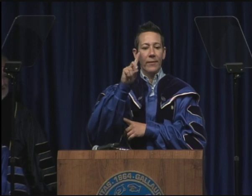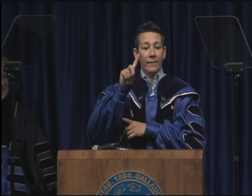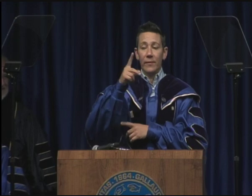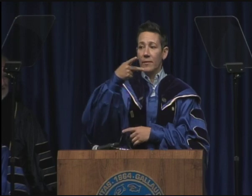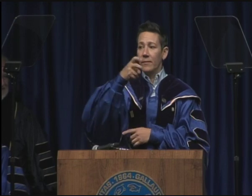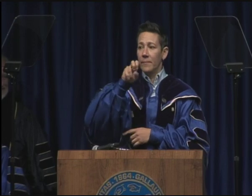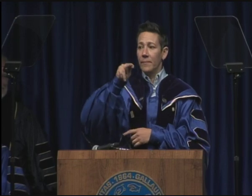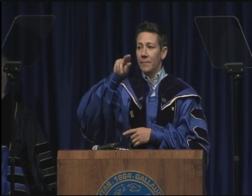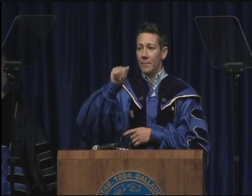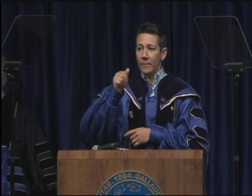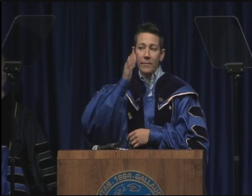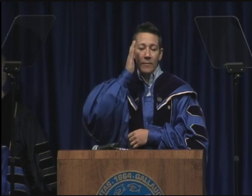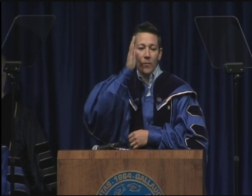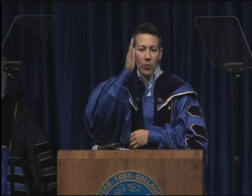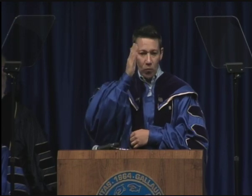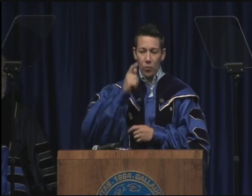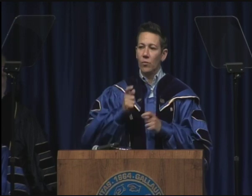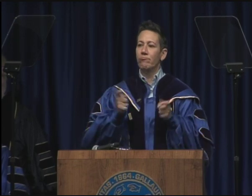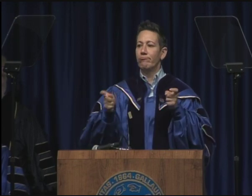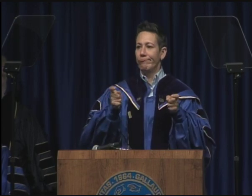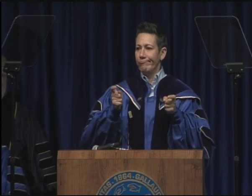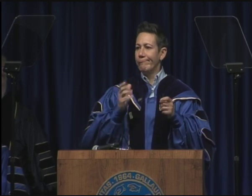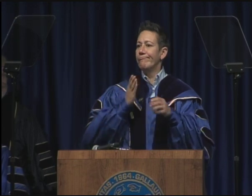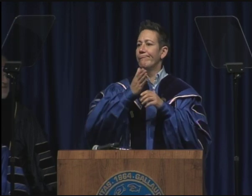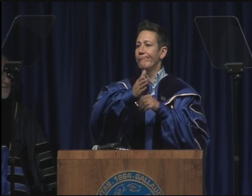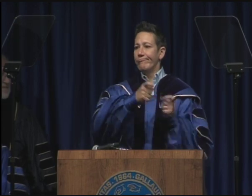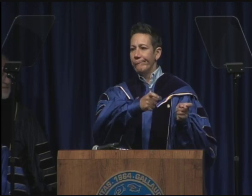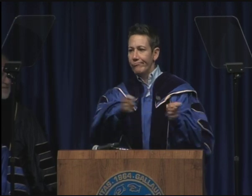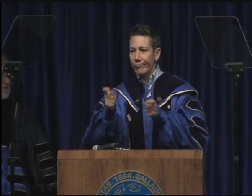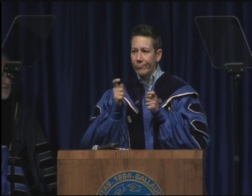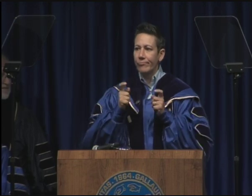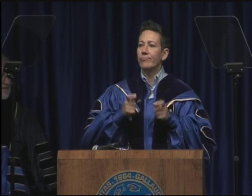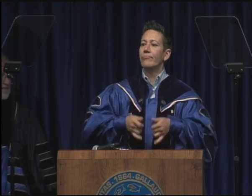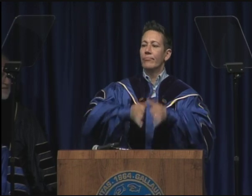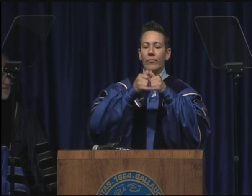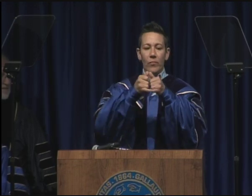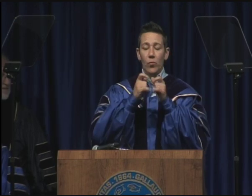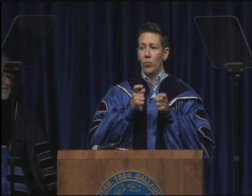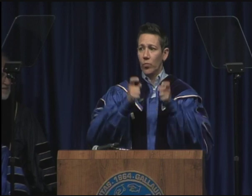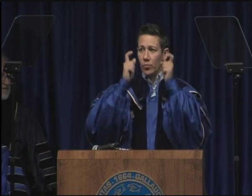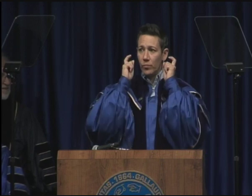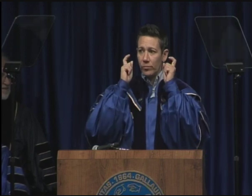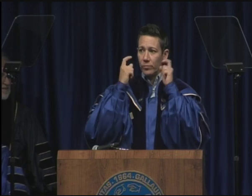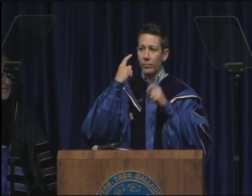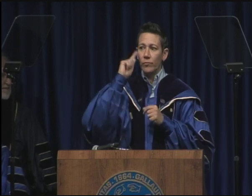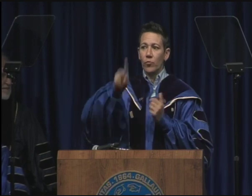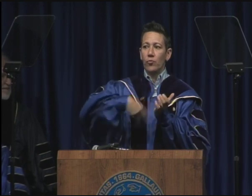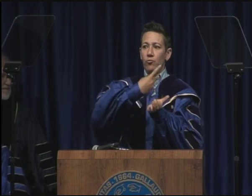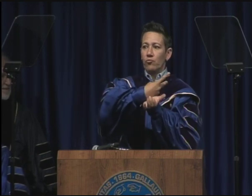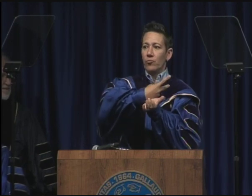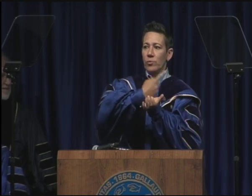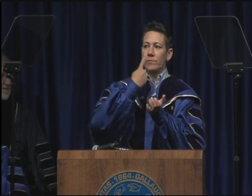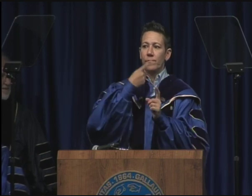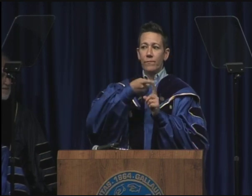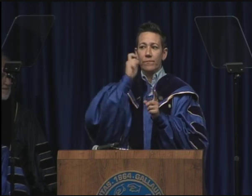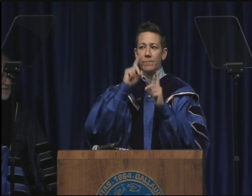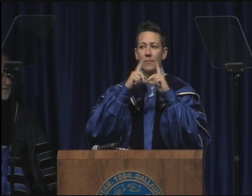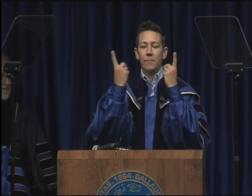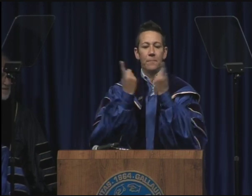Dr. David Penna will preside over the presentation of awards and hoods for graduates from the